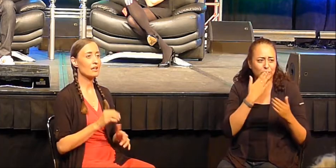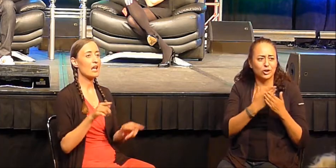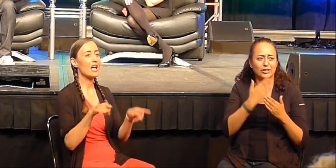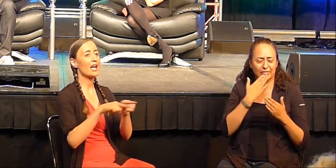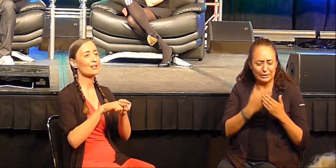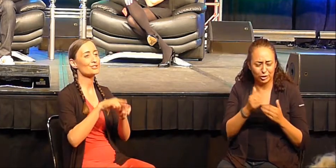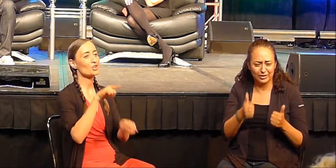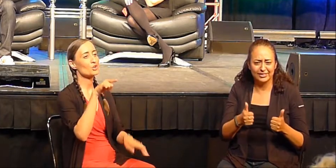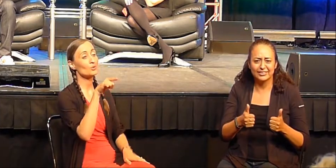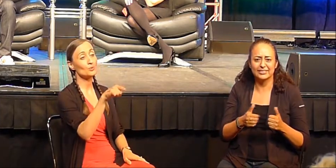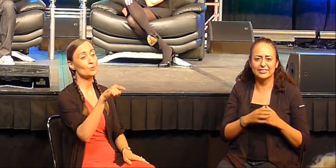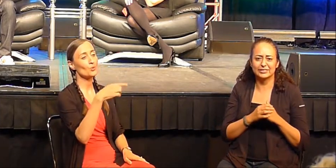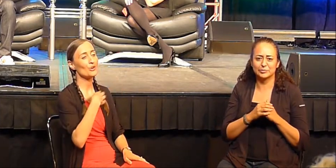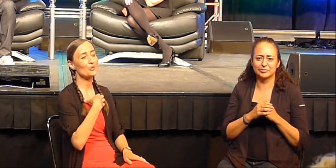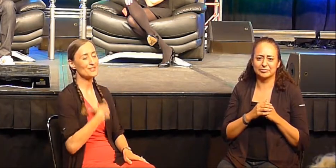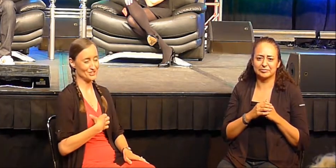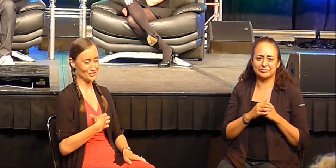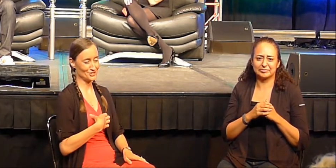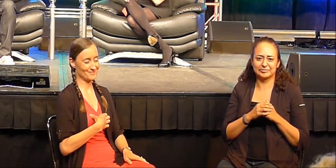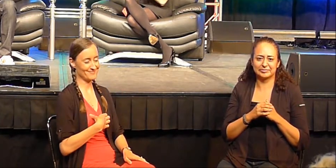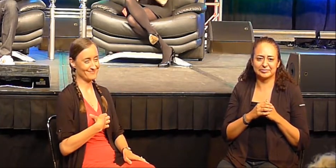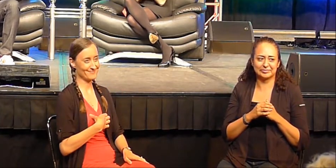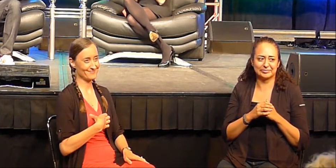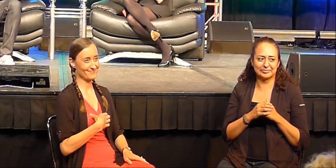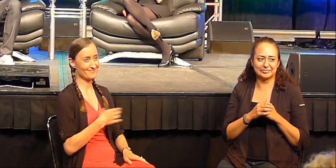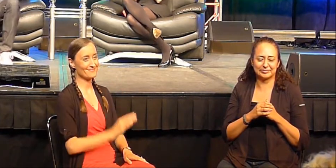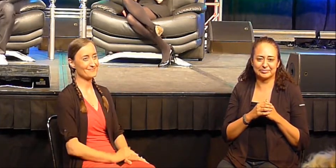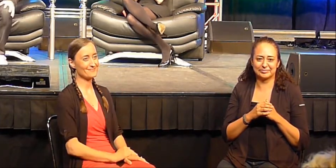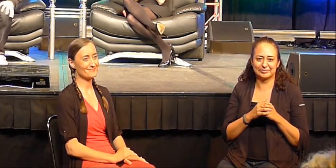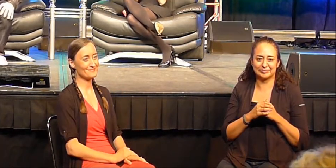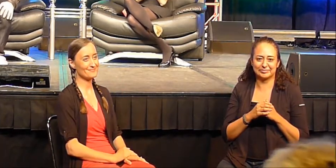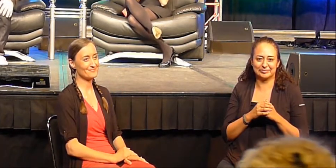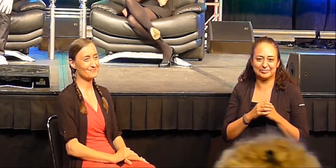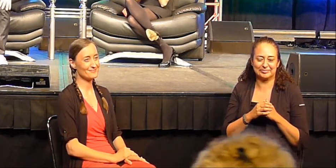As you wish. Thank